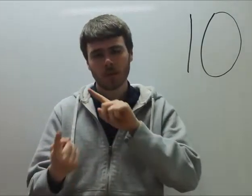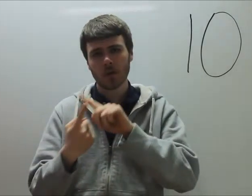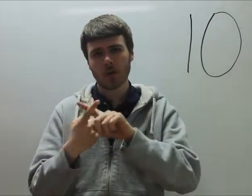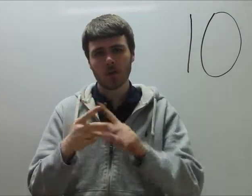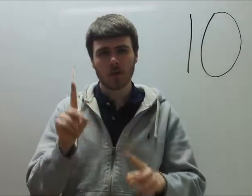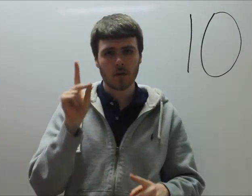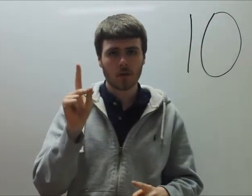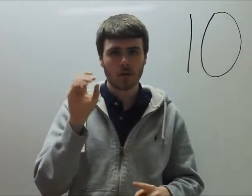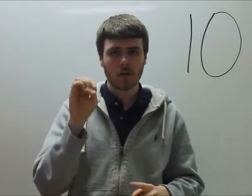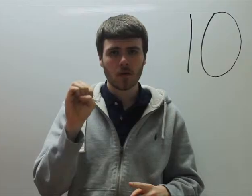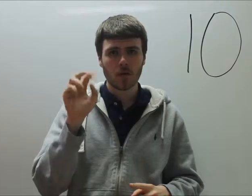add